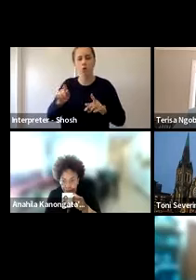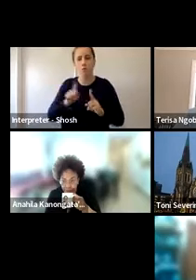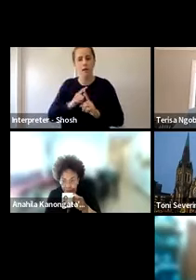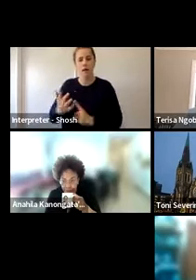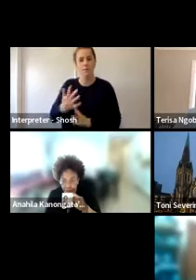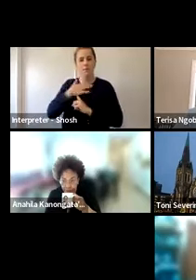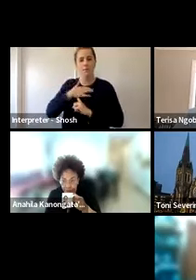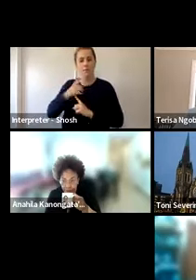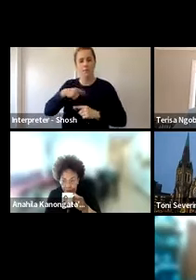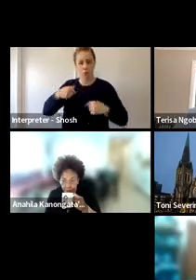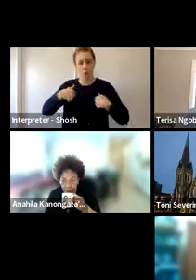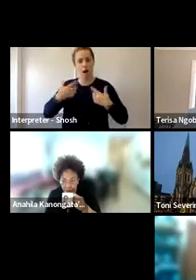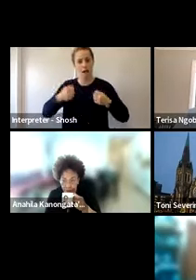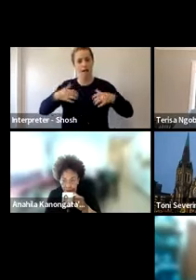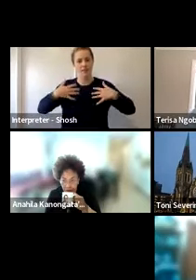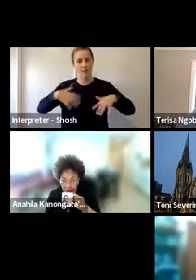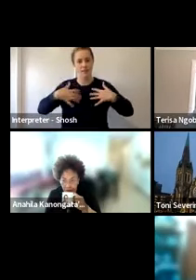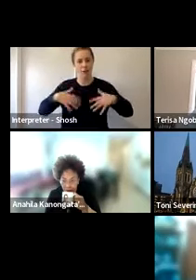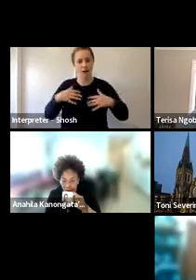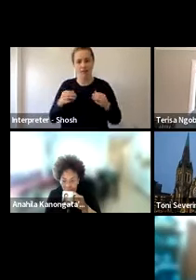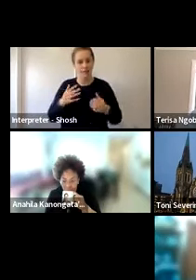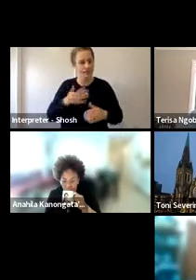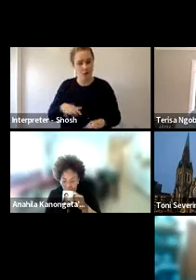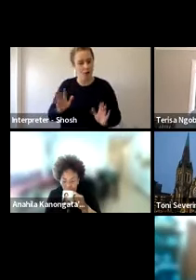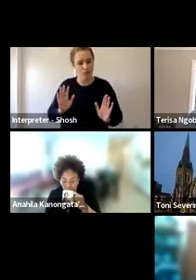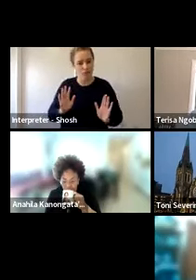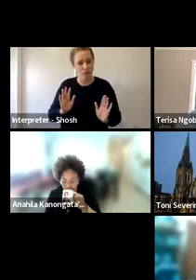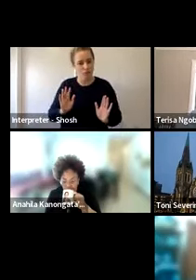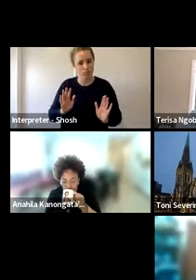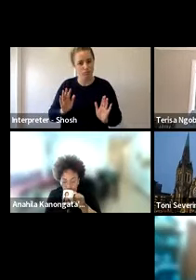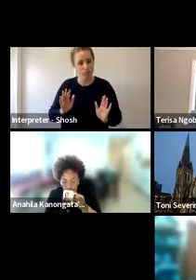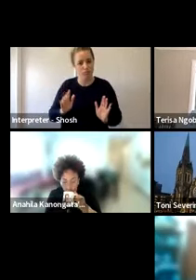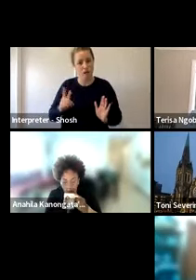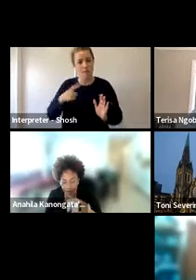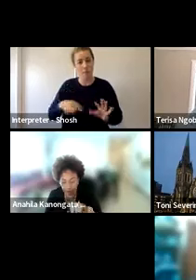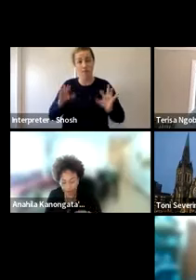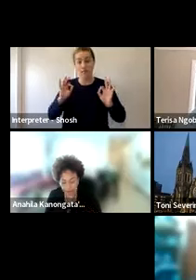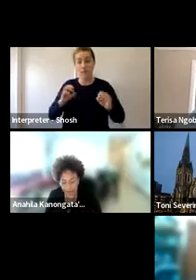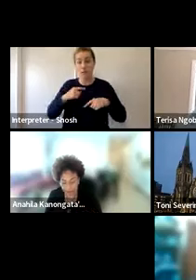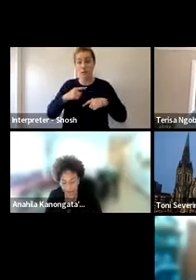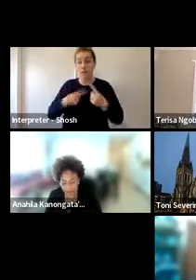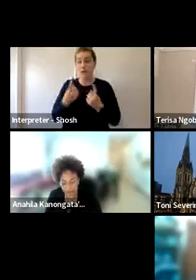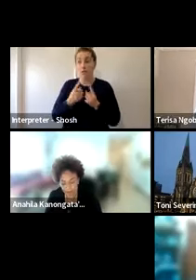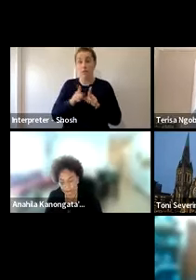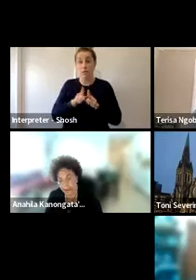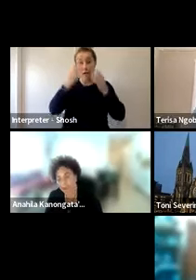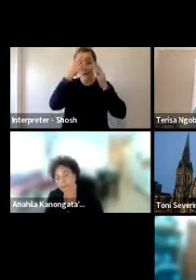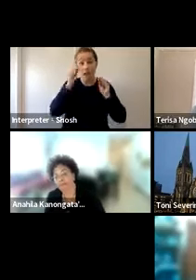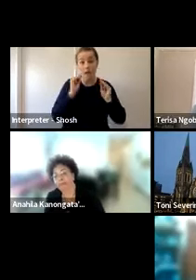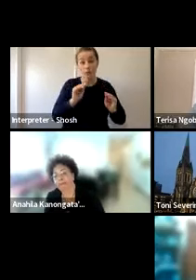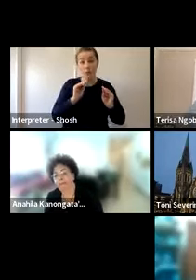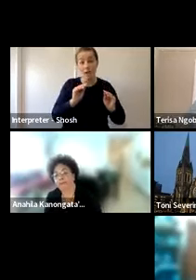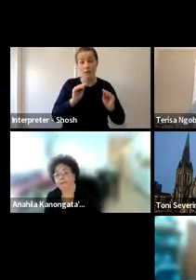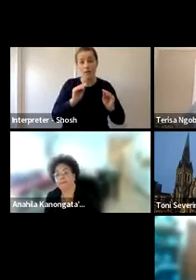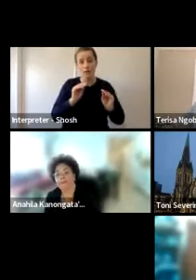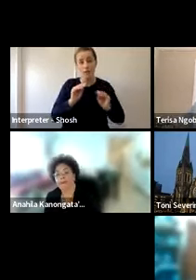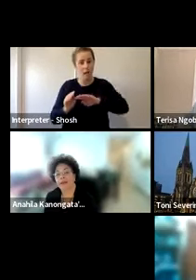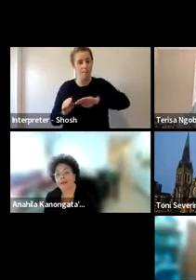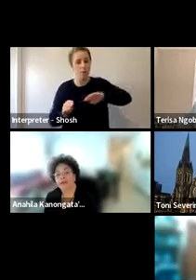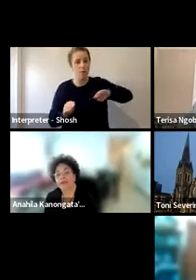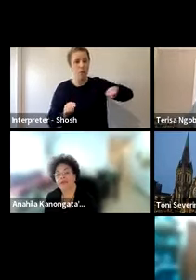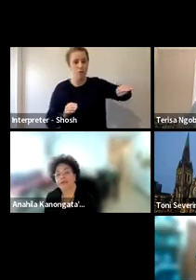having seizures in that process, because I feel, especially around things like education, that they're pushed aside